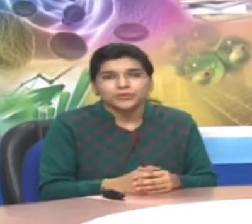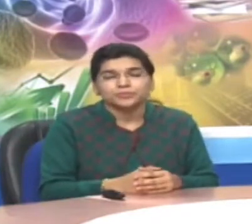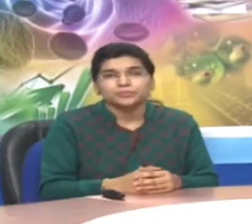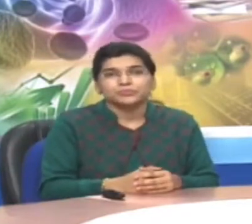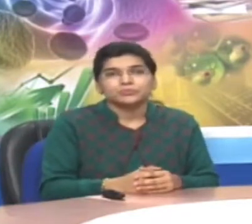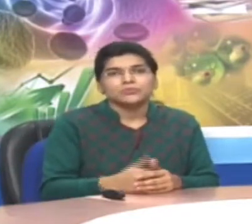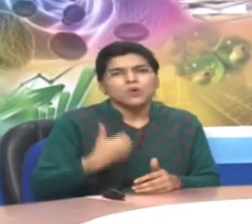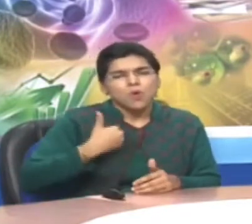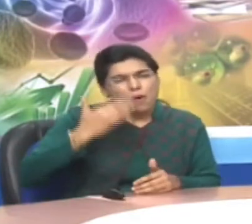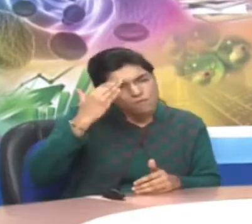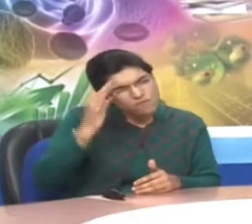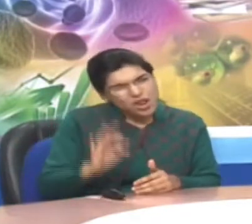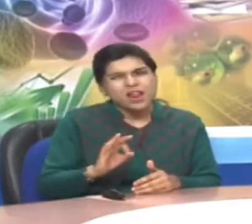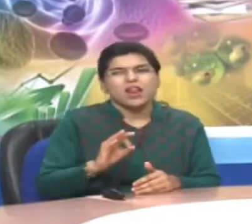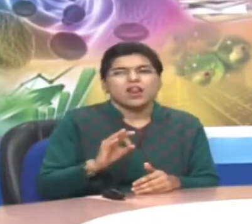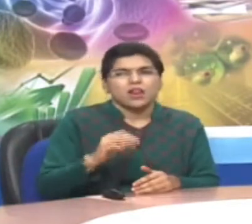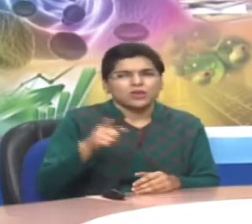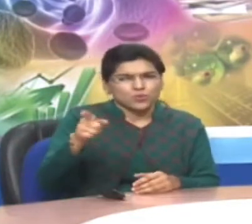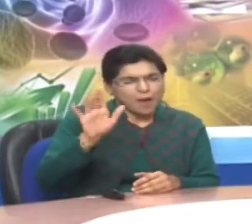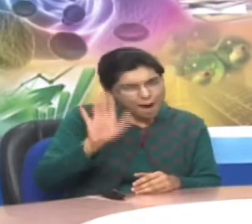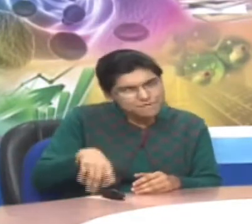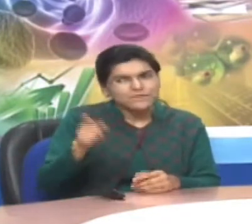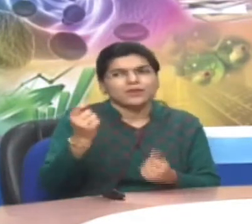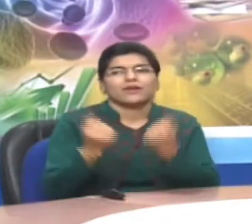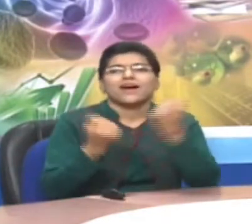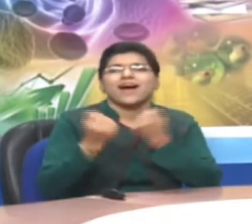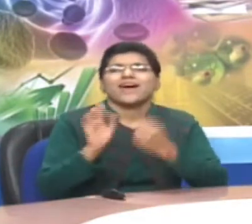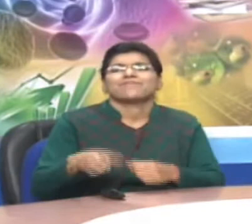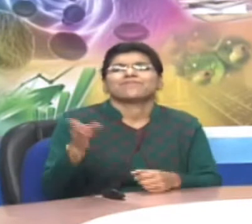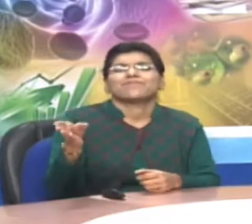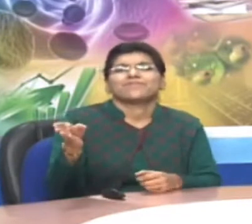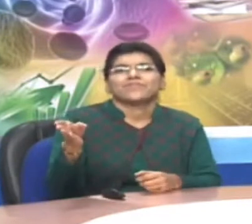smart as you and smarter than you.